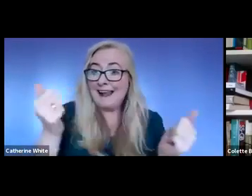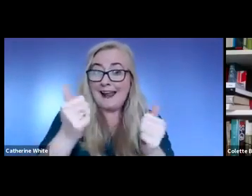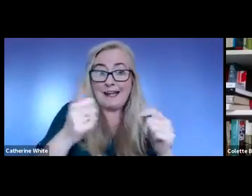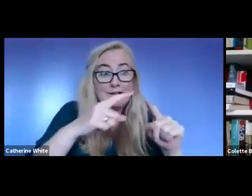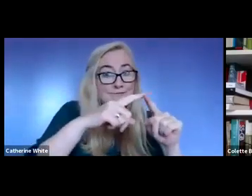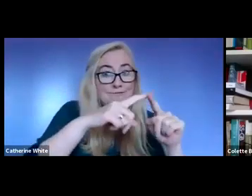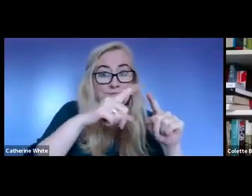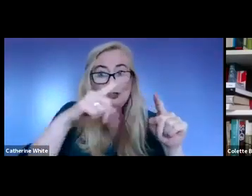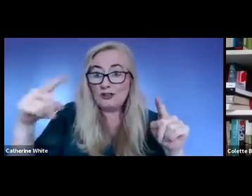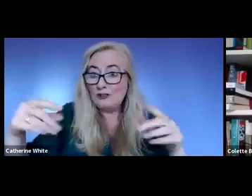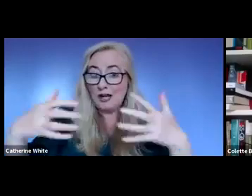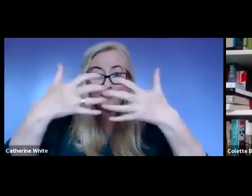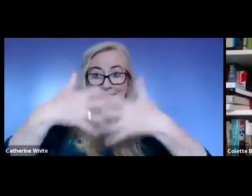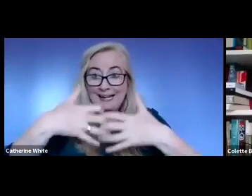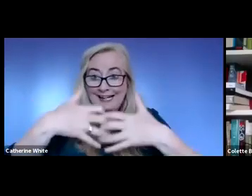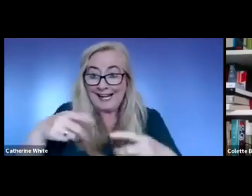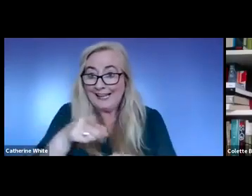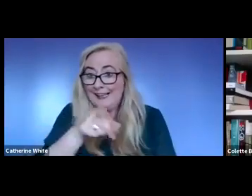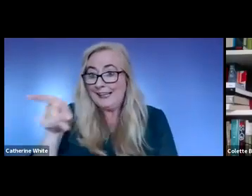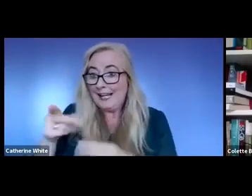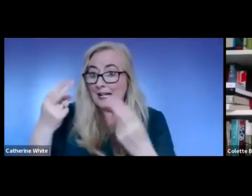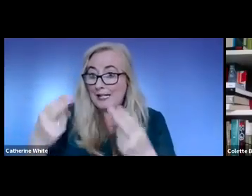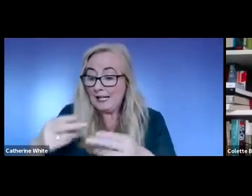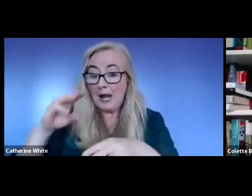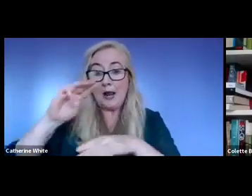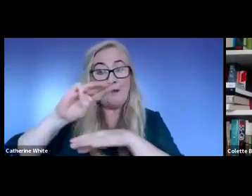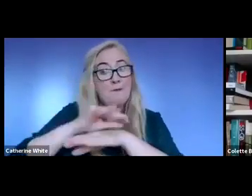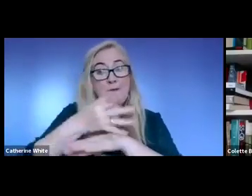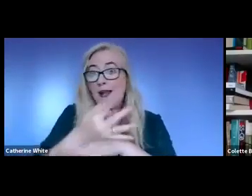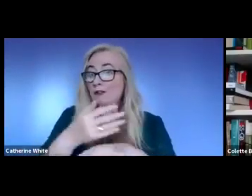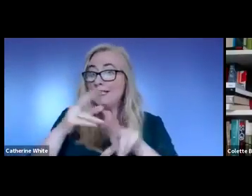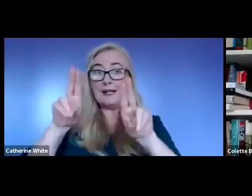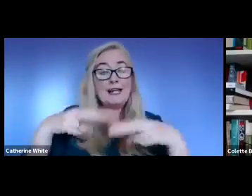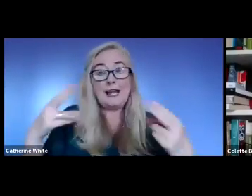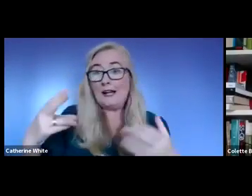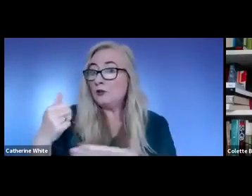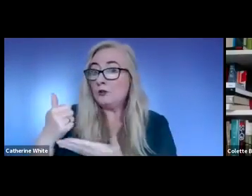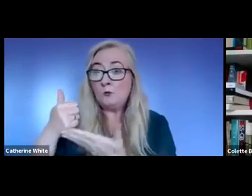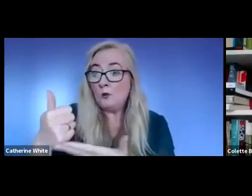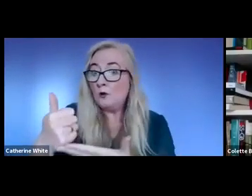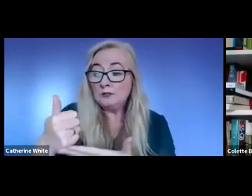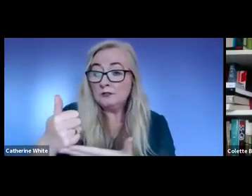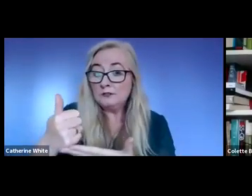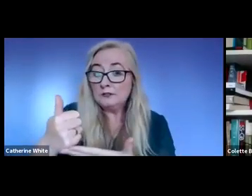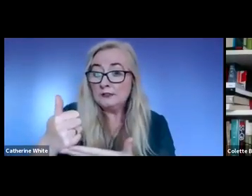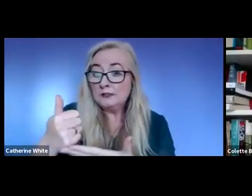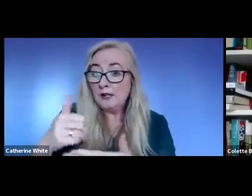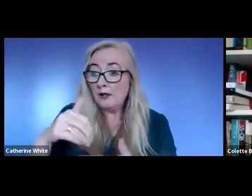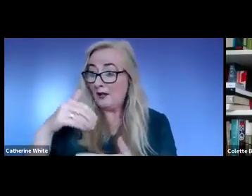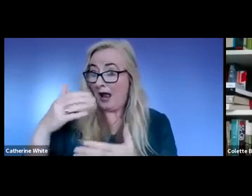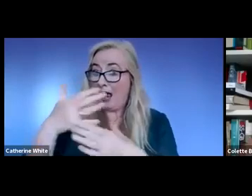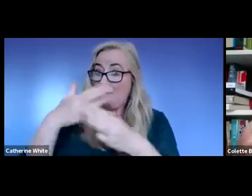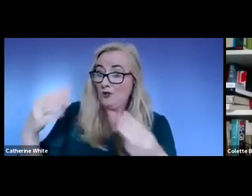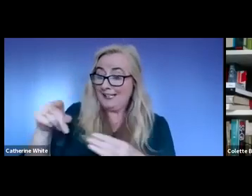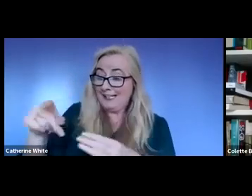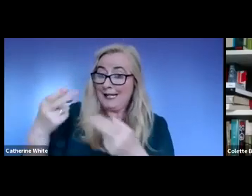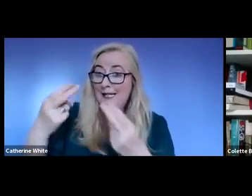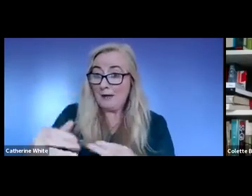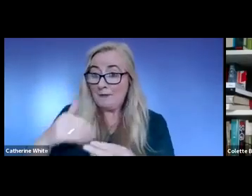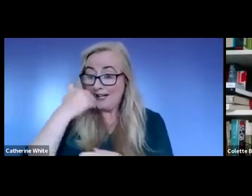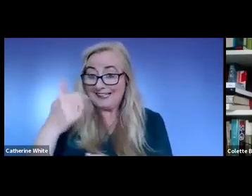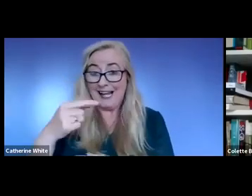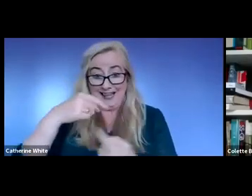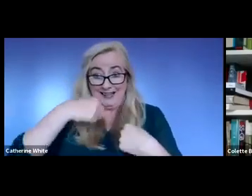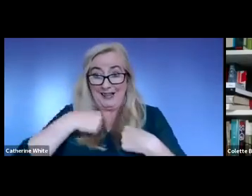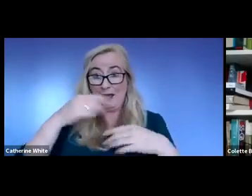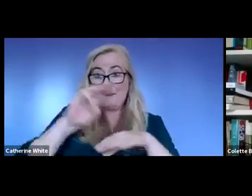infrastructure that they need, and that their parents can't support them, you know, to the extent that they need, because of the fact that they're also